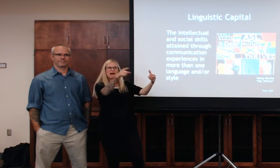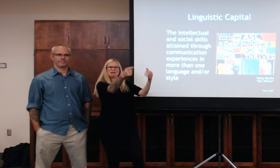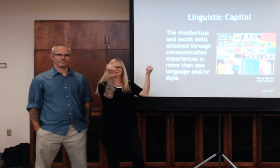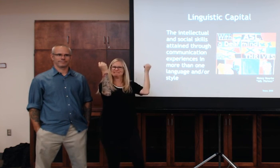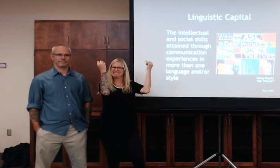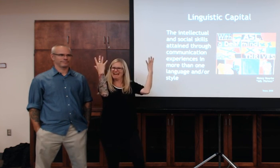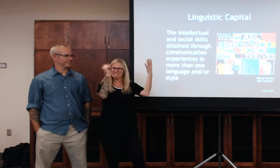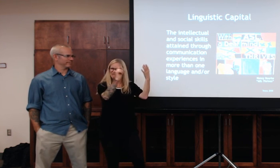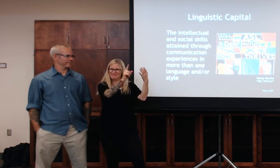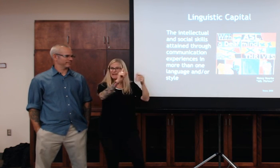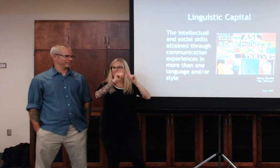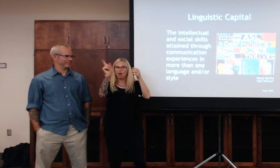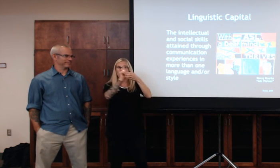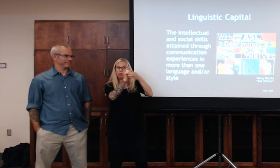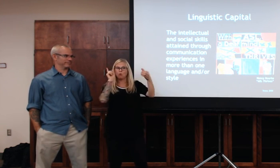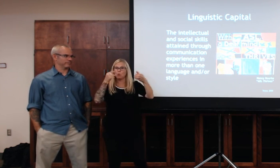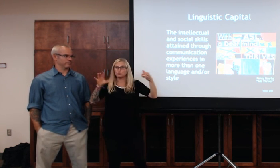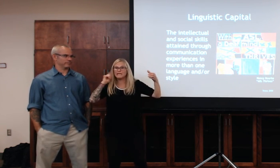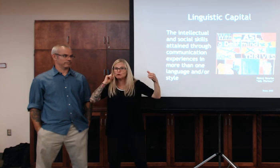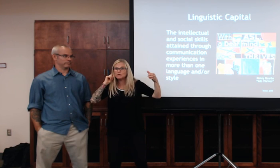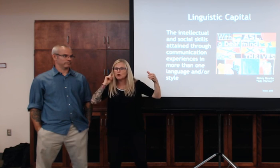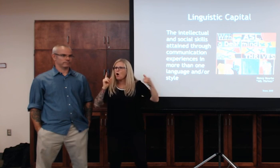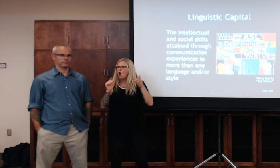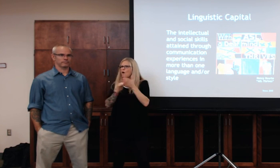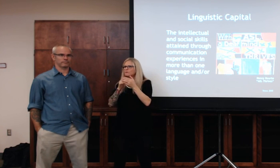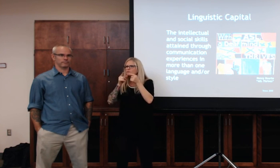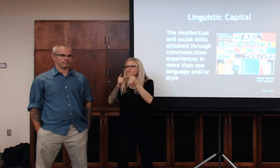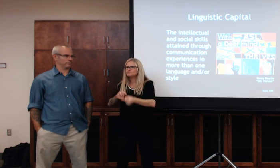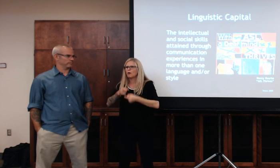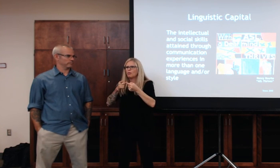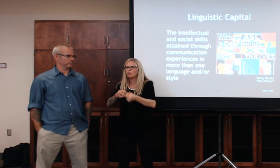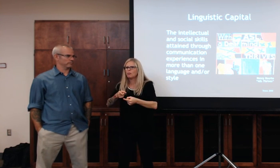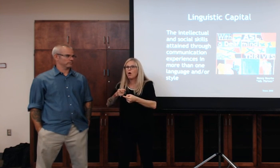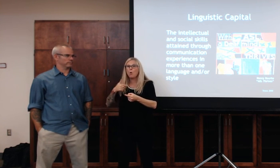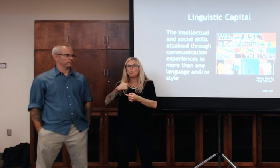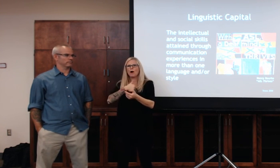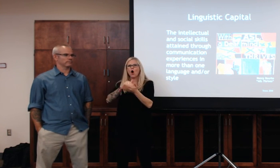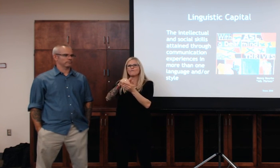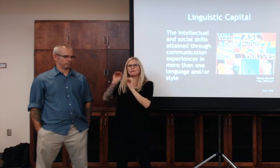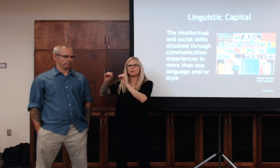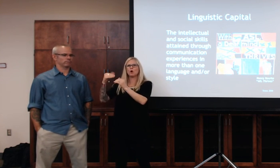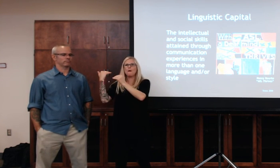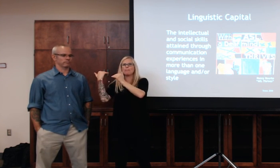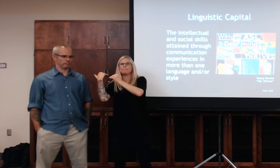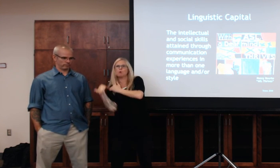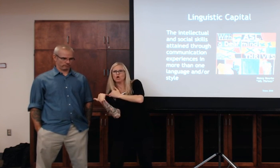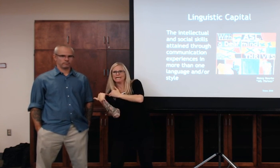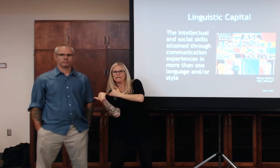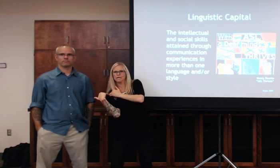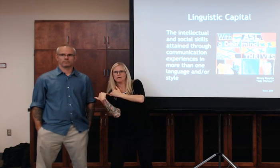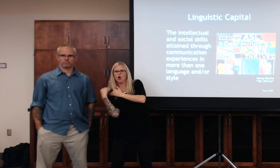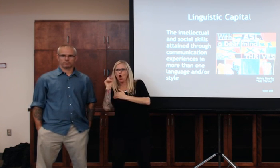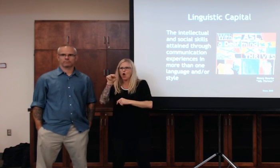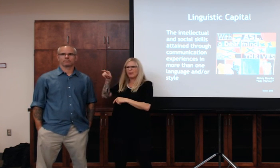Oh, see, you cited. But they lose their hearing, and often they struggle. We often put the burden on